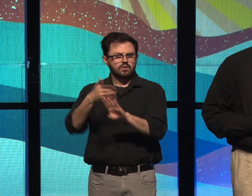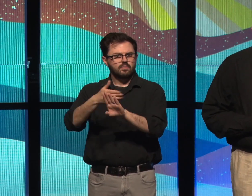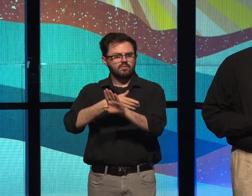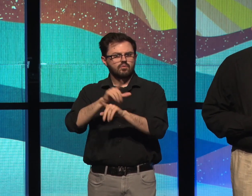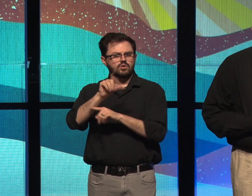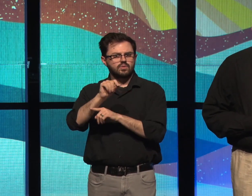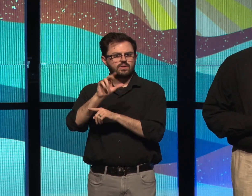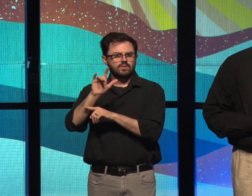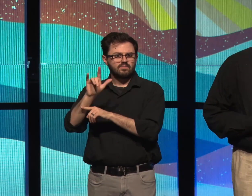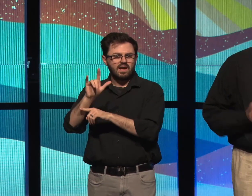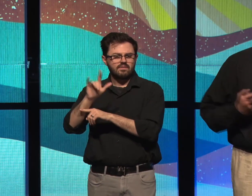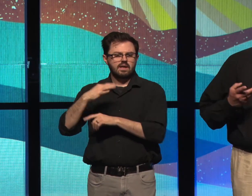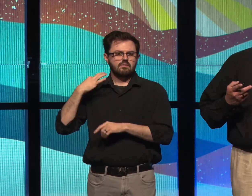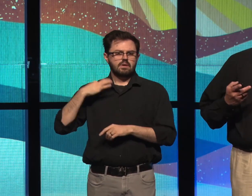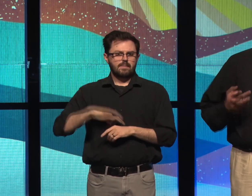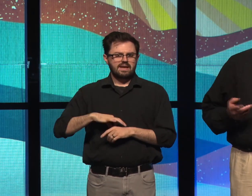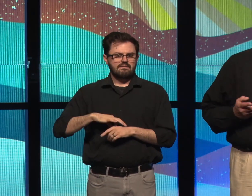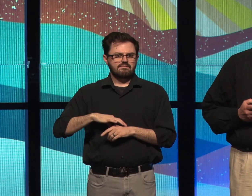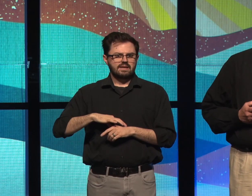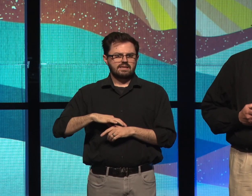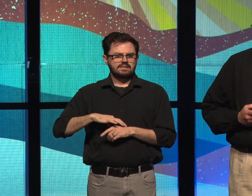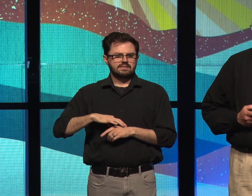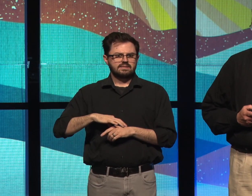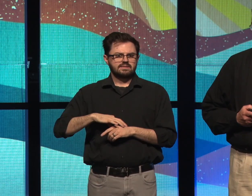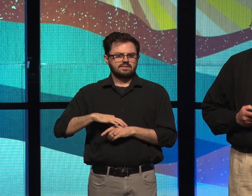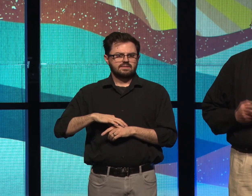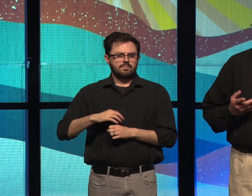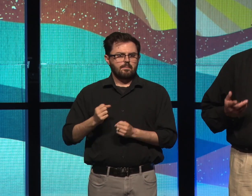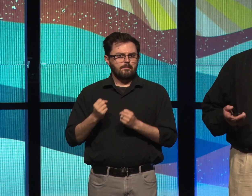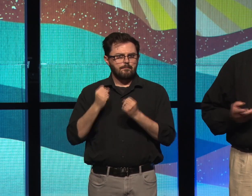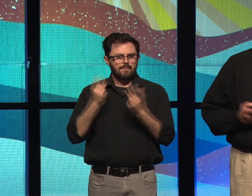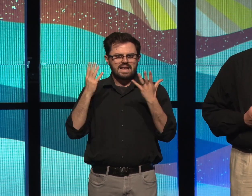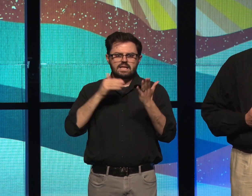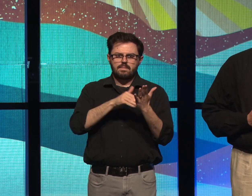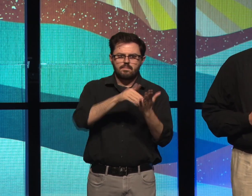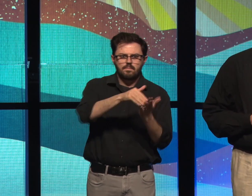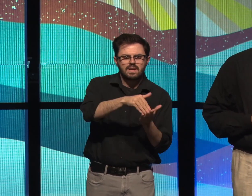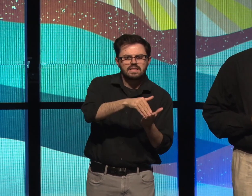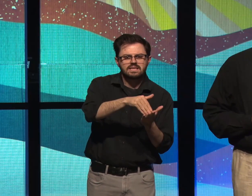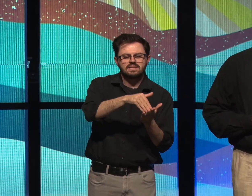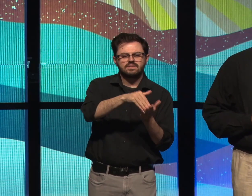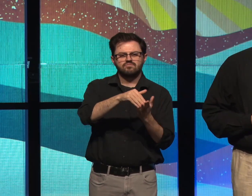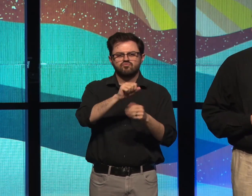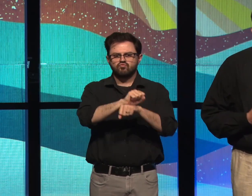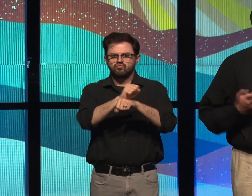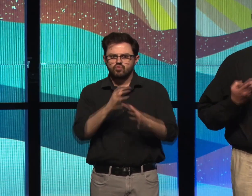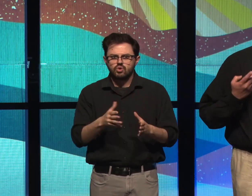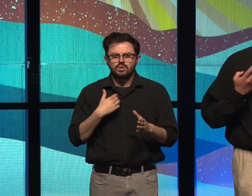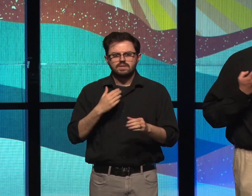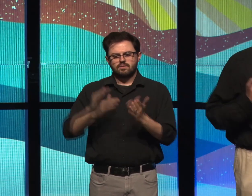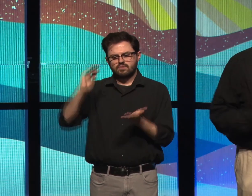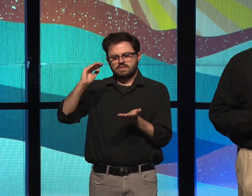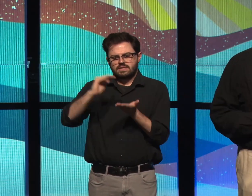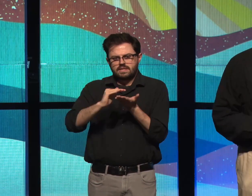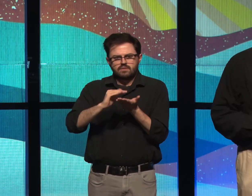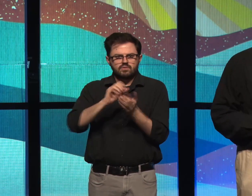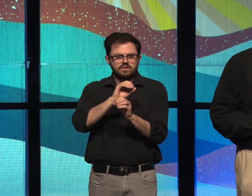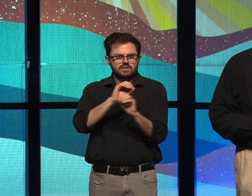workers. It would decrease unemployment by 1.4 million people. It also